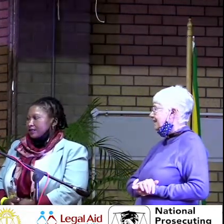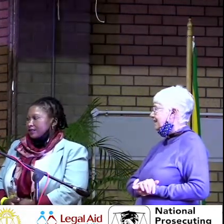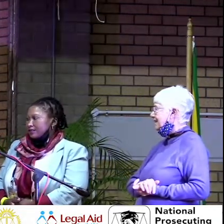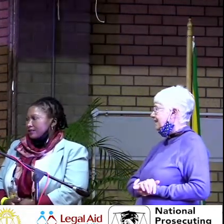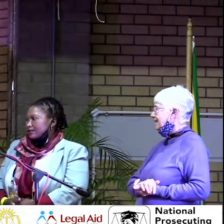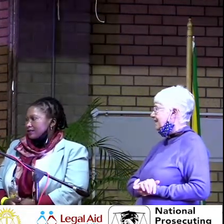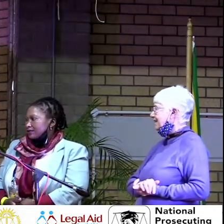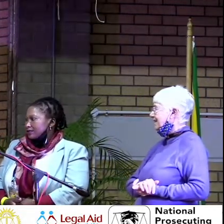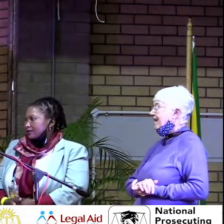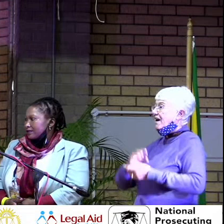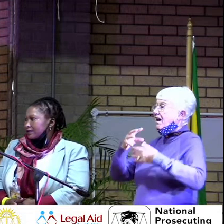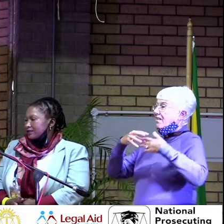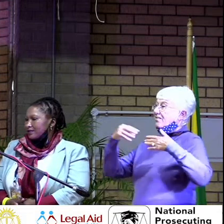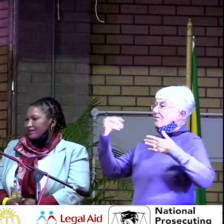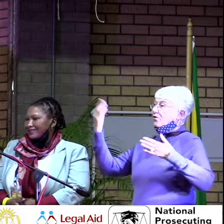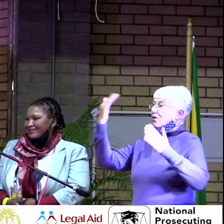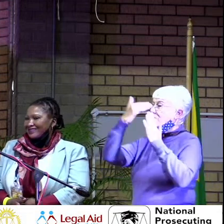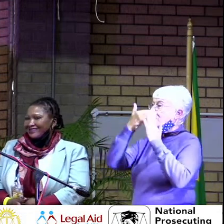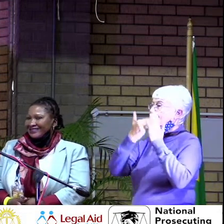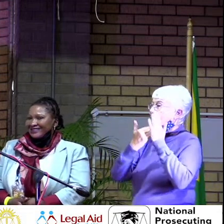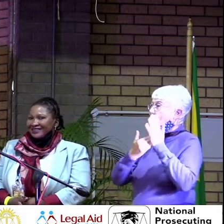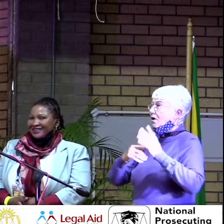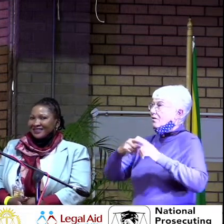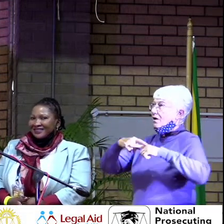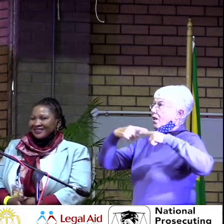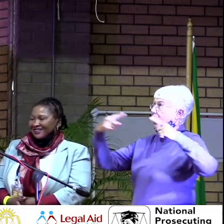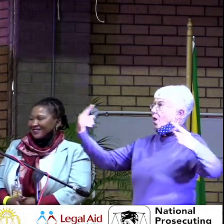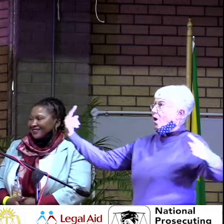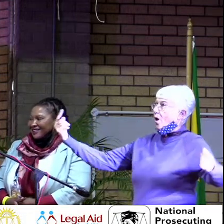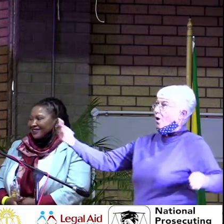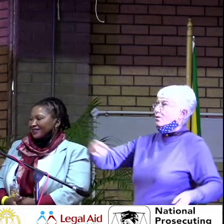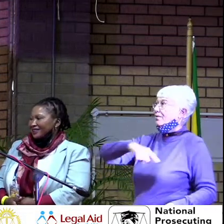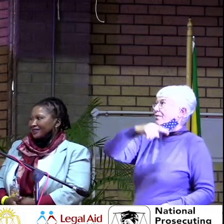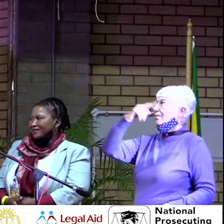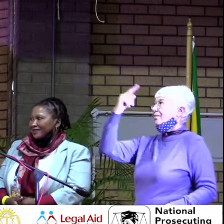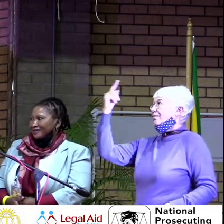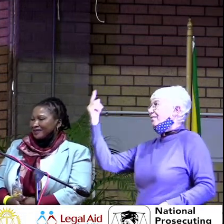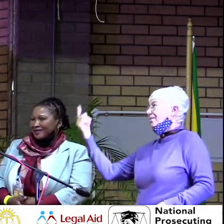The day was long. It was long.